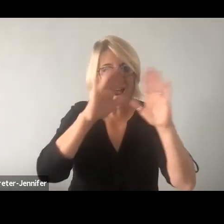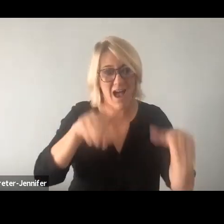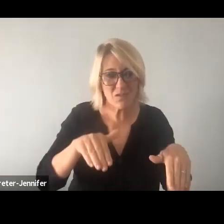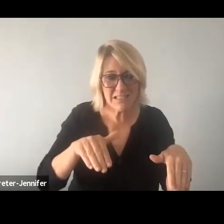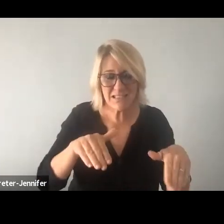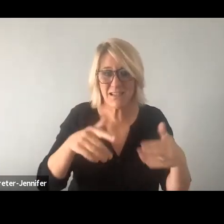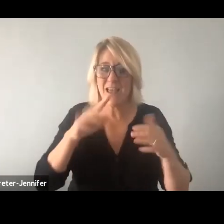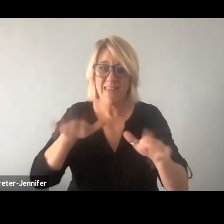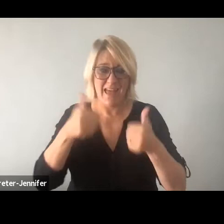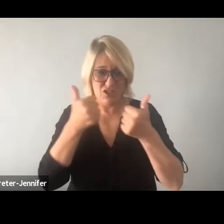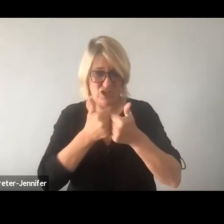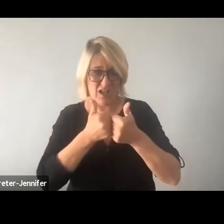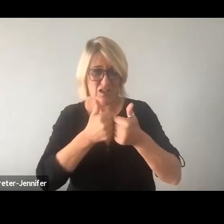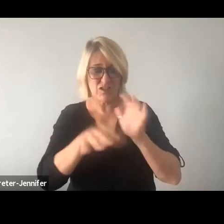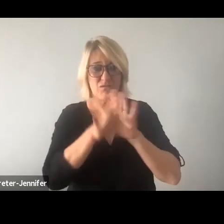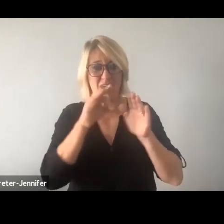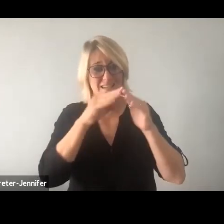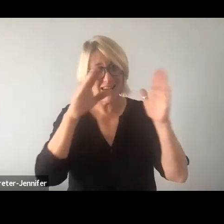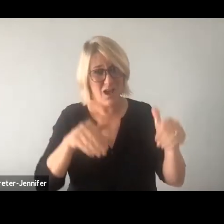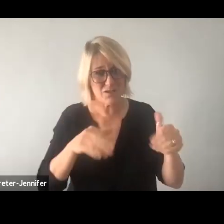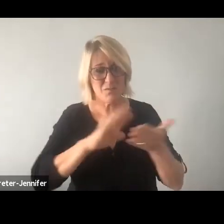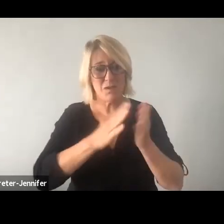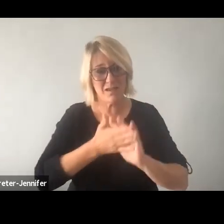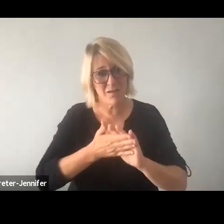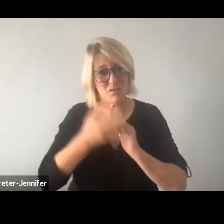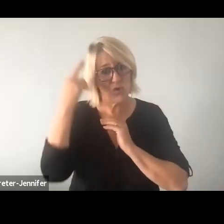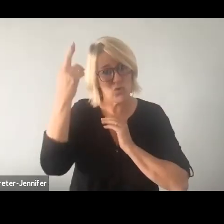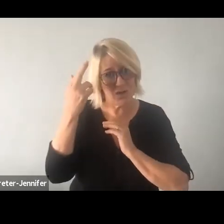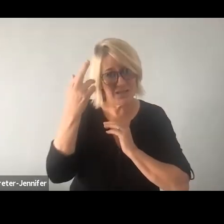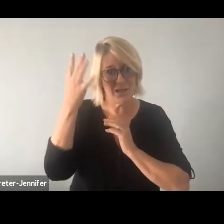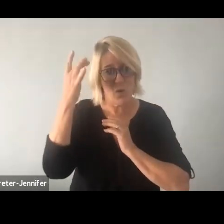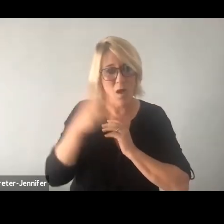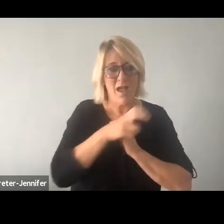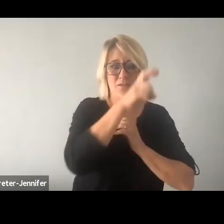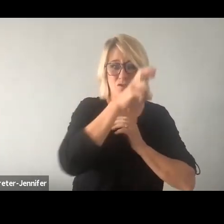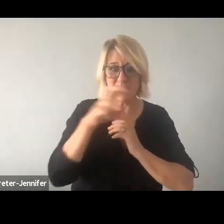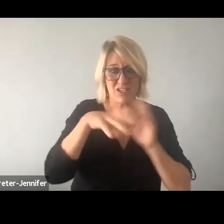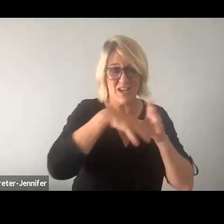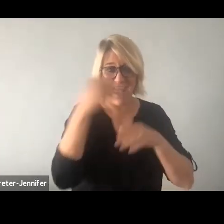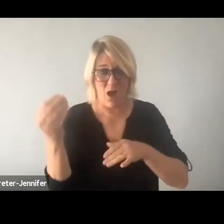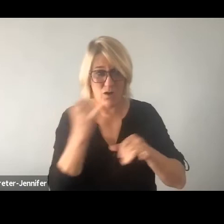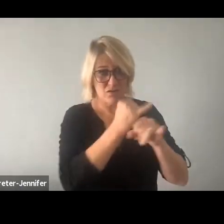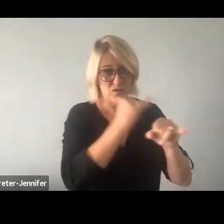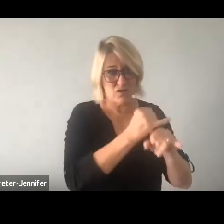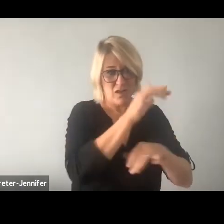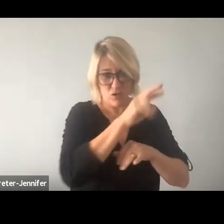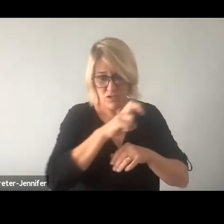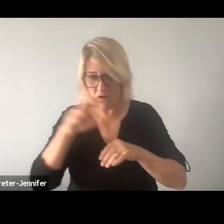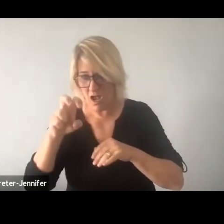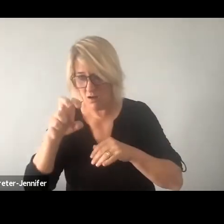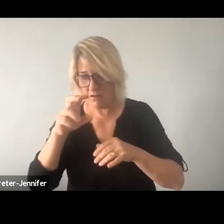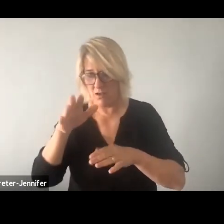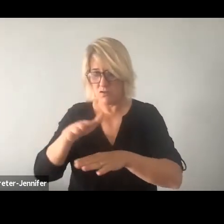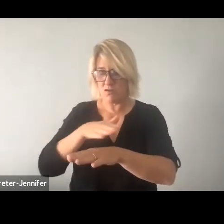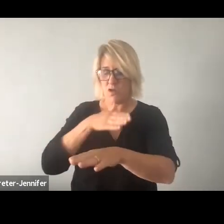housing becomes the reason that these crucial transitions out of institutions either slow down or even